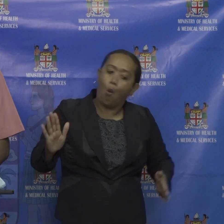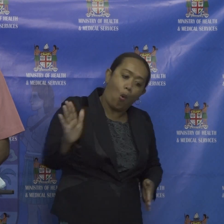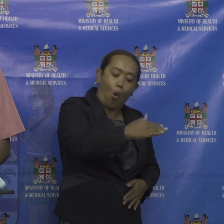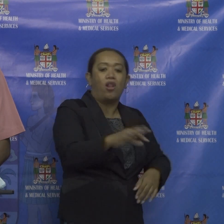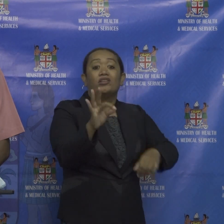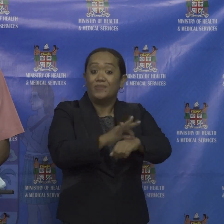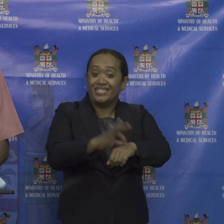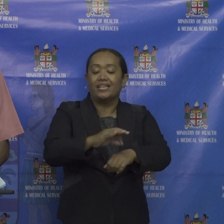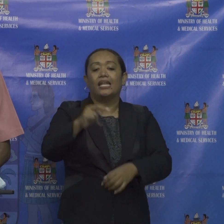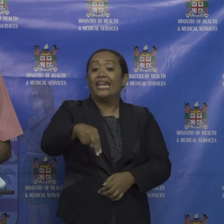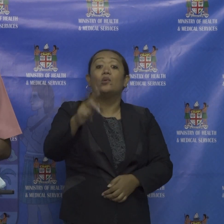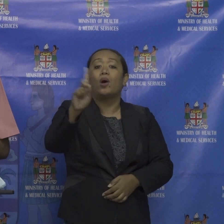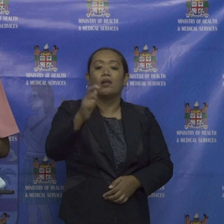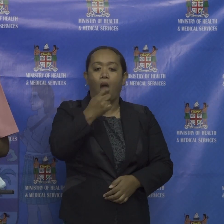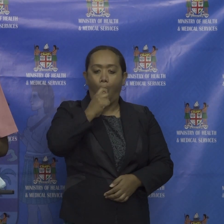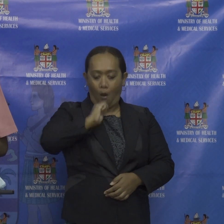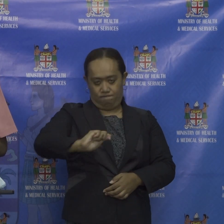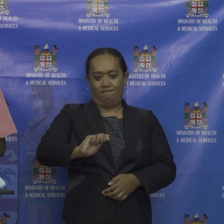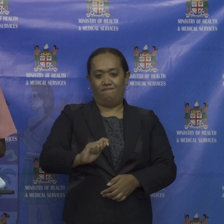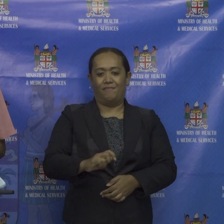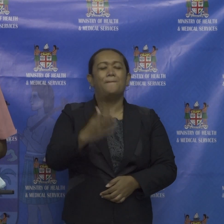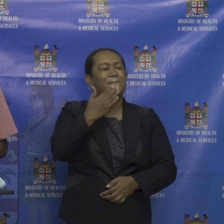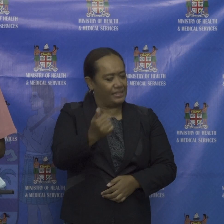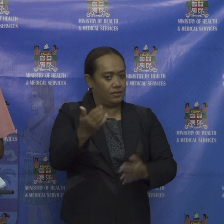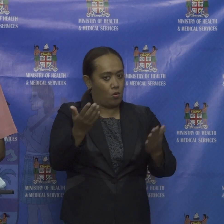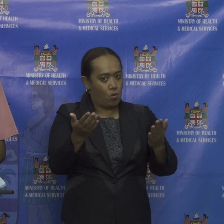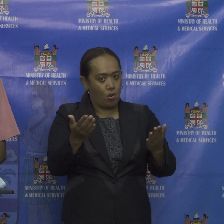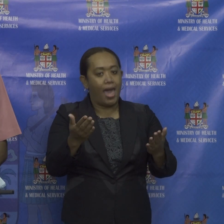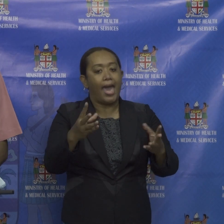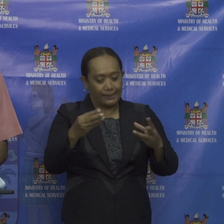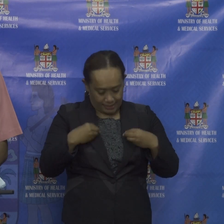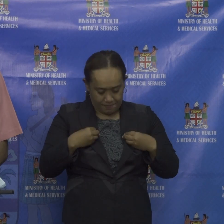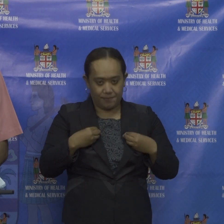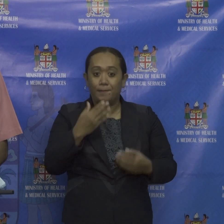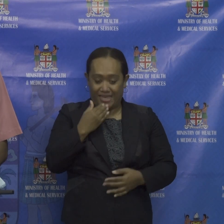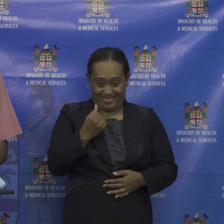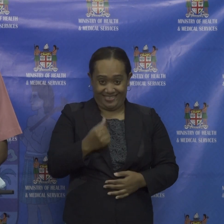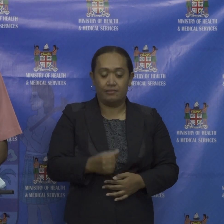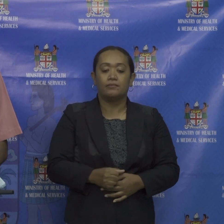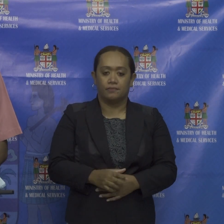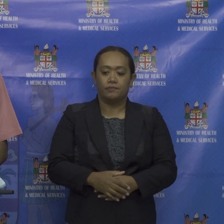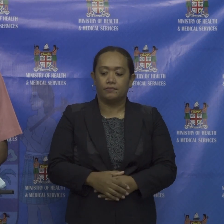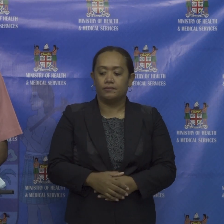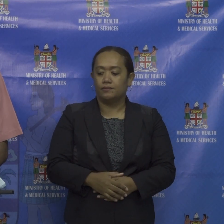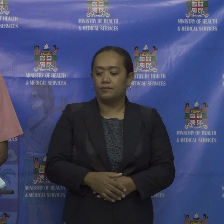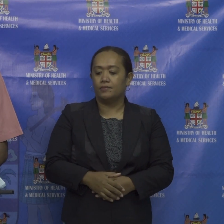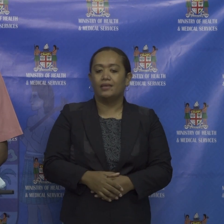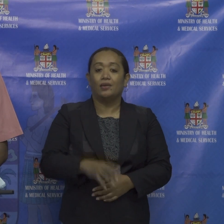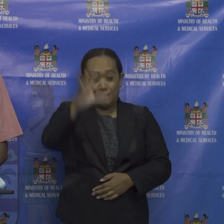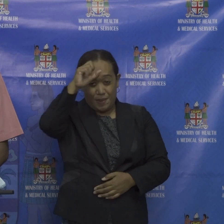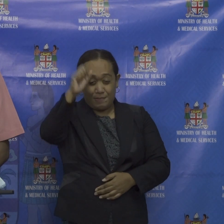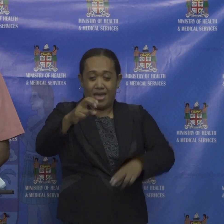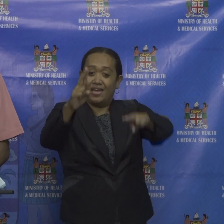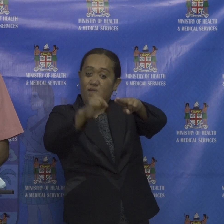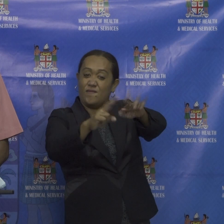agree when our health officials approach you. The FIMET hospital will be set